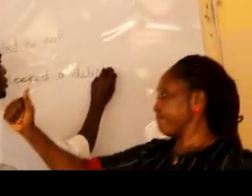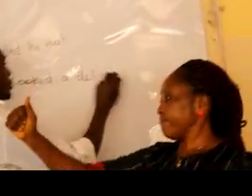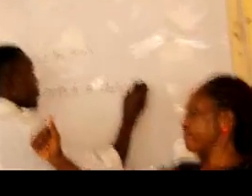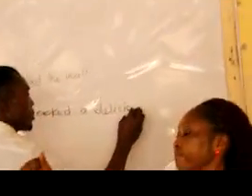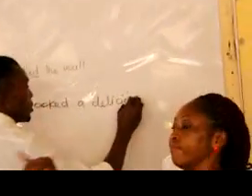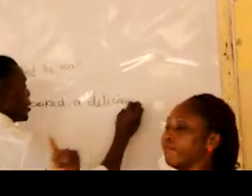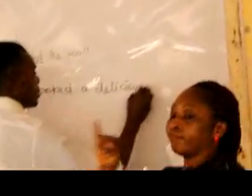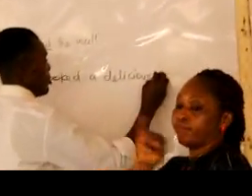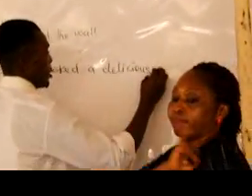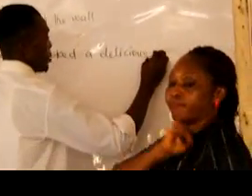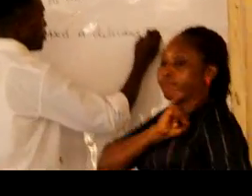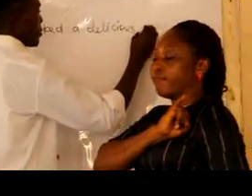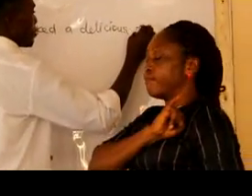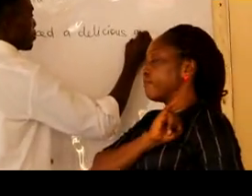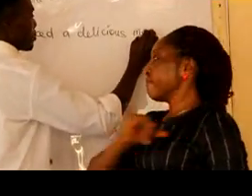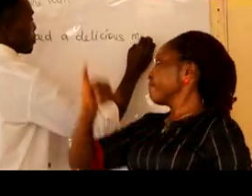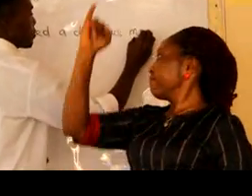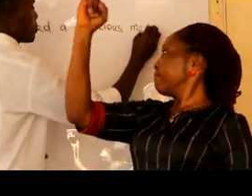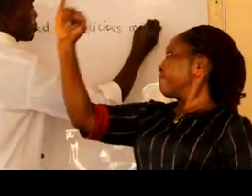delicious meal.